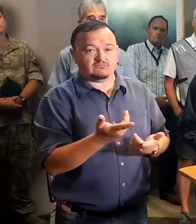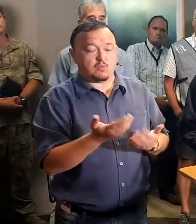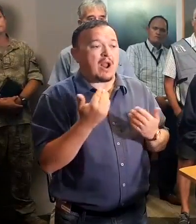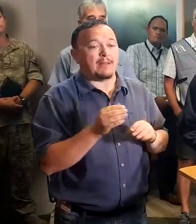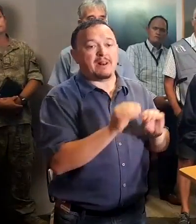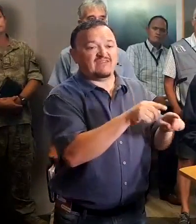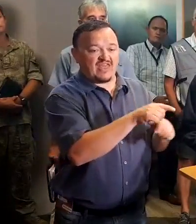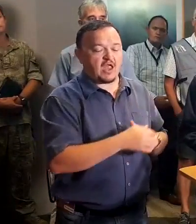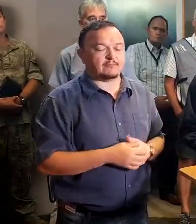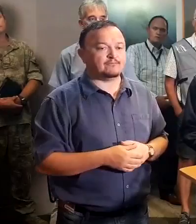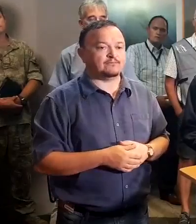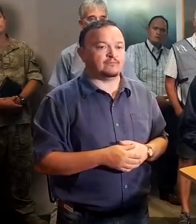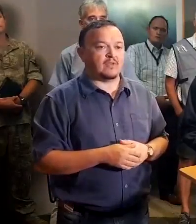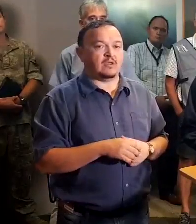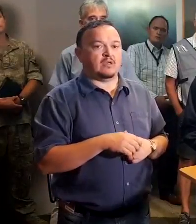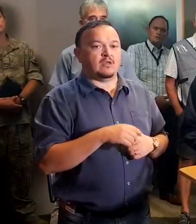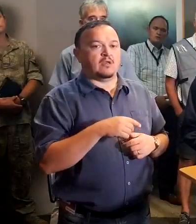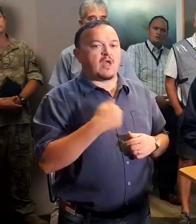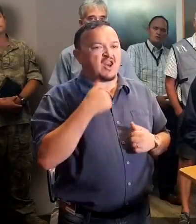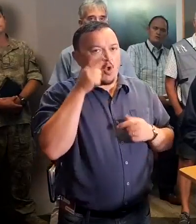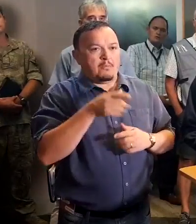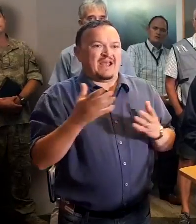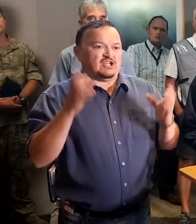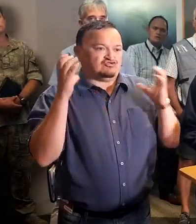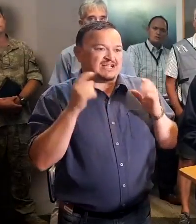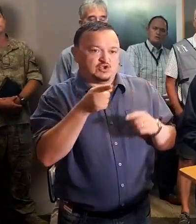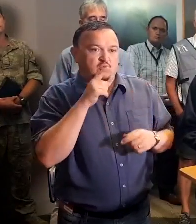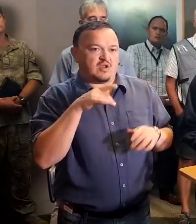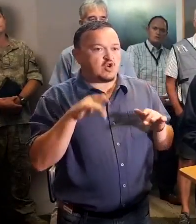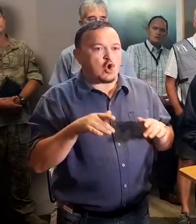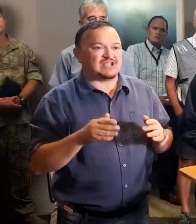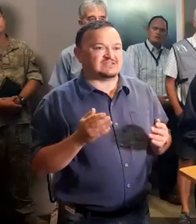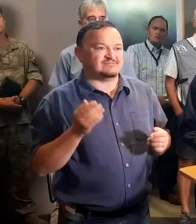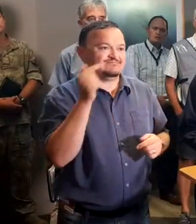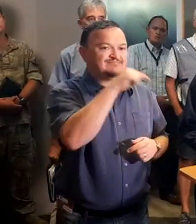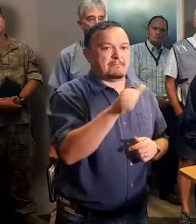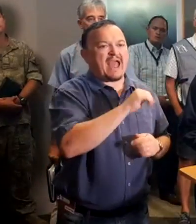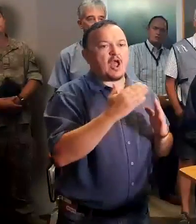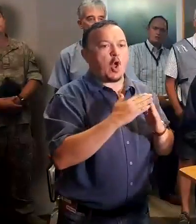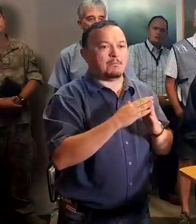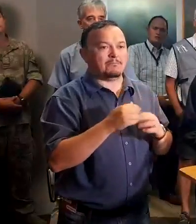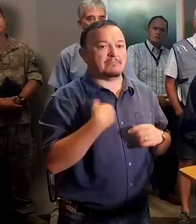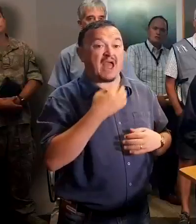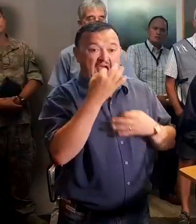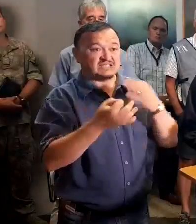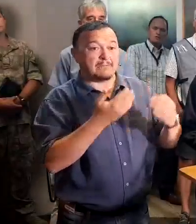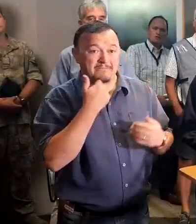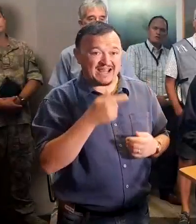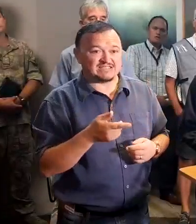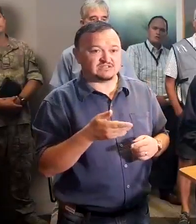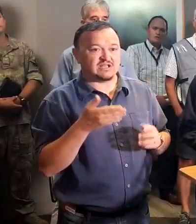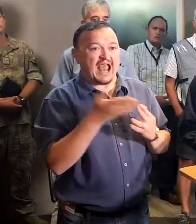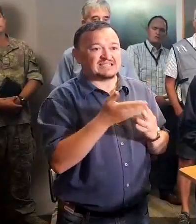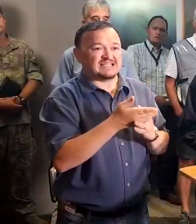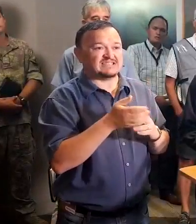very stressful time for those who cannot return home yet, and we urge people to access the support available. Now, this includes the support from the Rural Support Trust